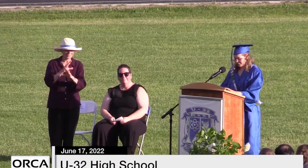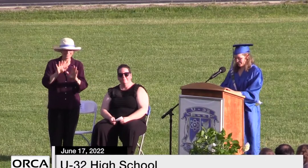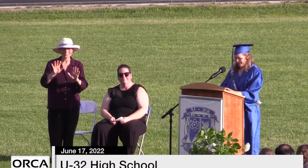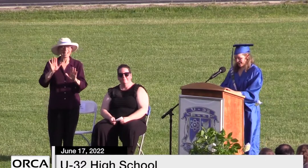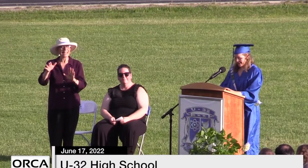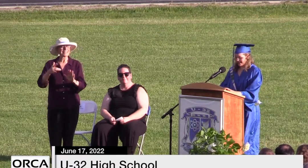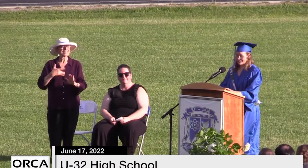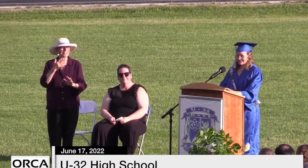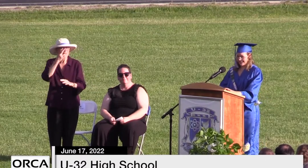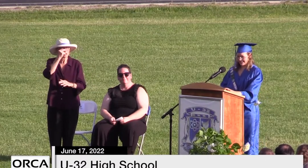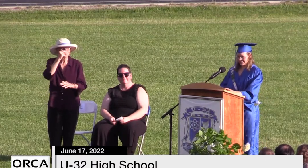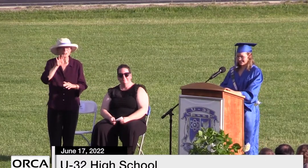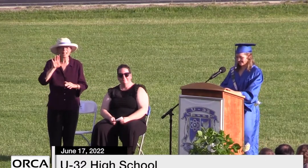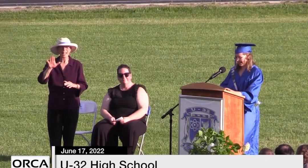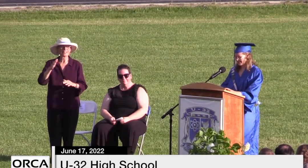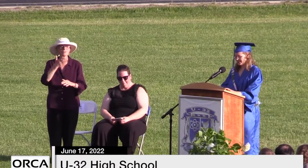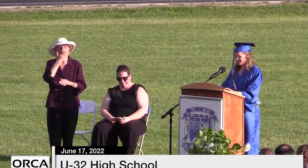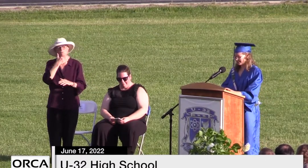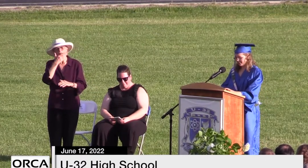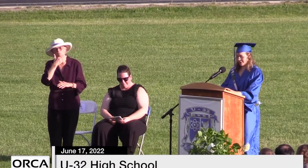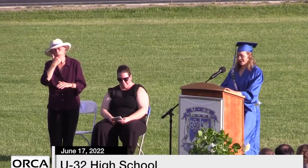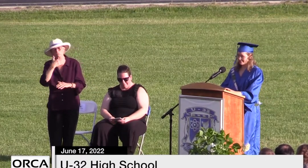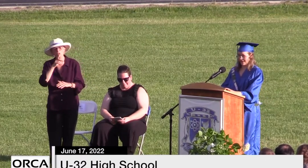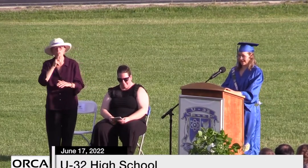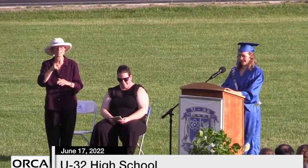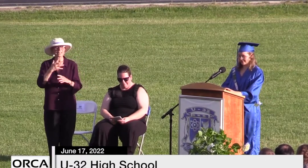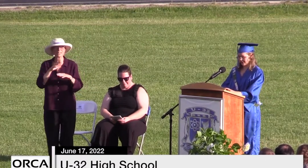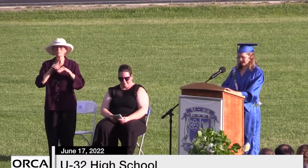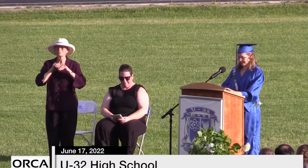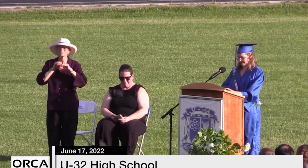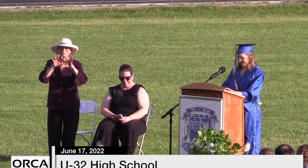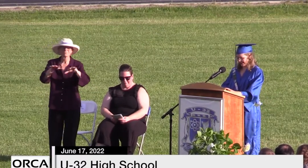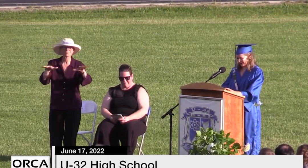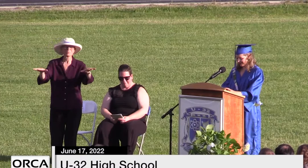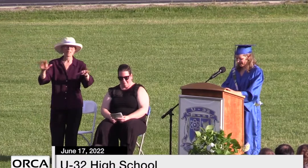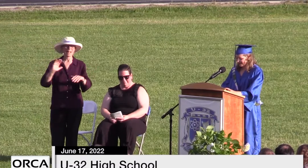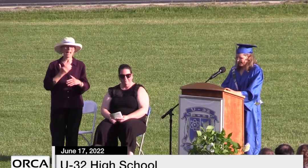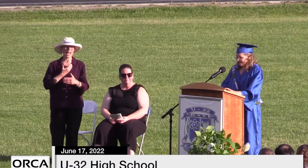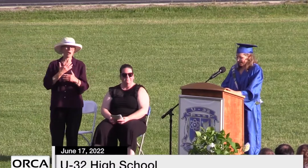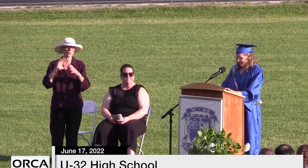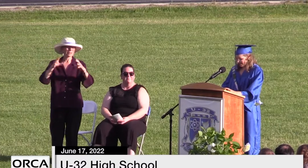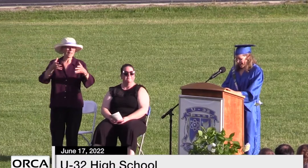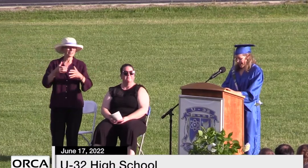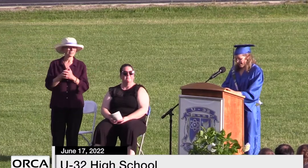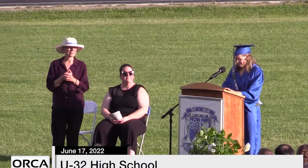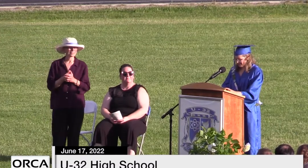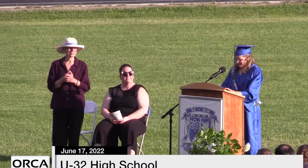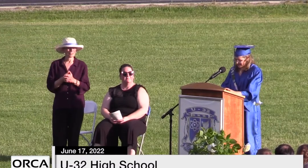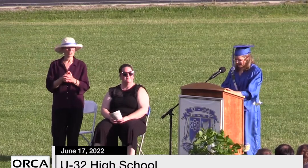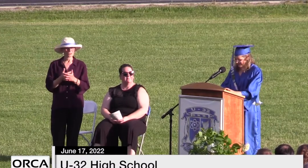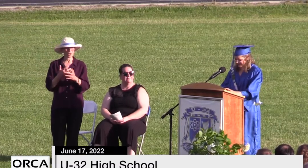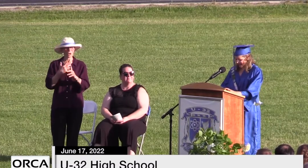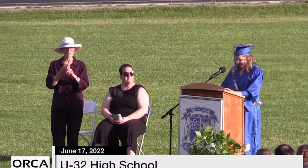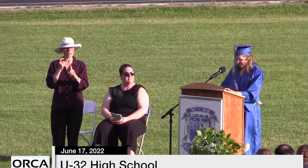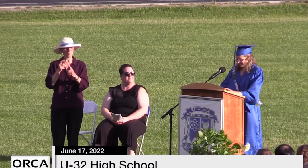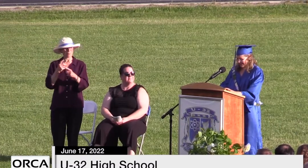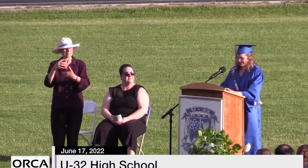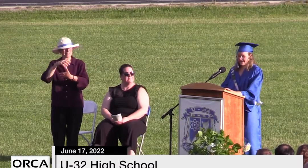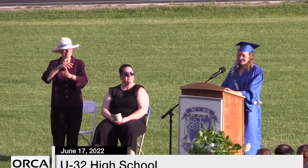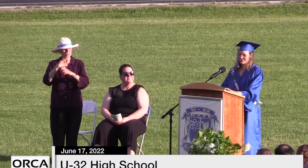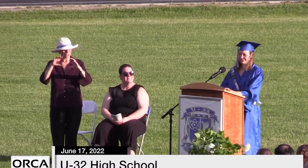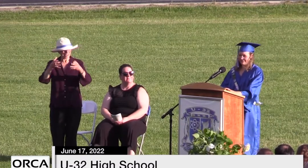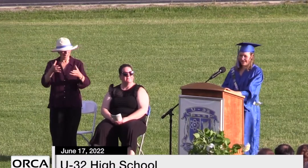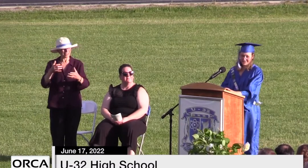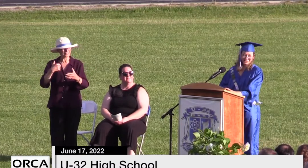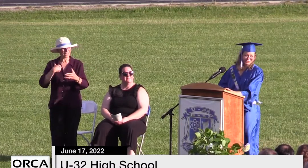sense of humor and his kindness has reached far and wide across our grade. On behalf of the senior class, I